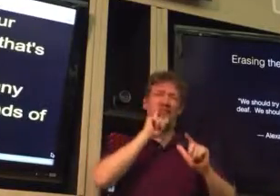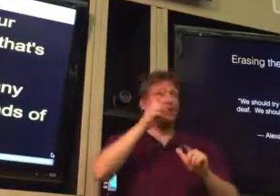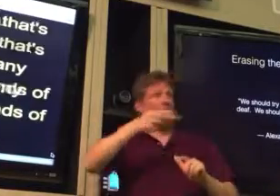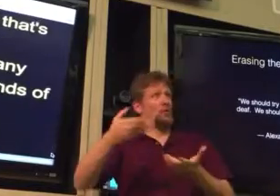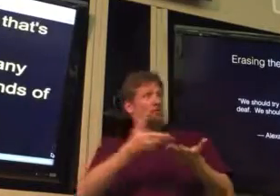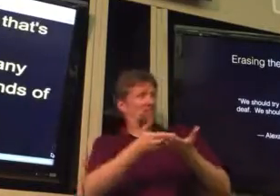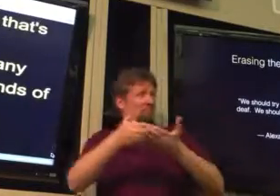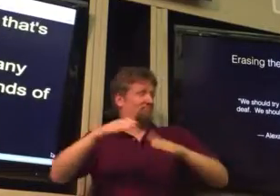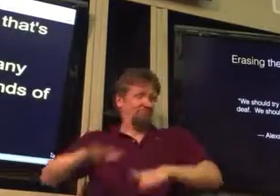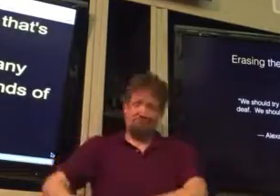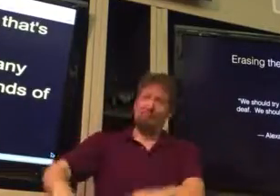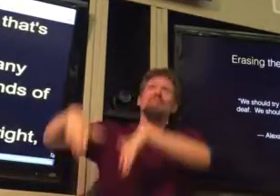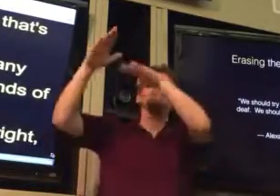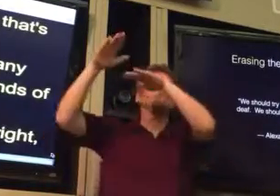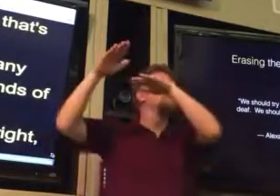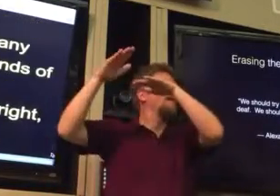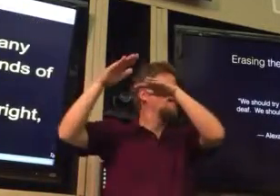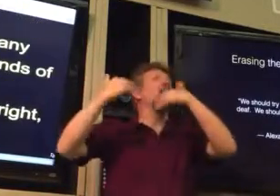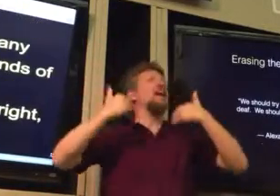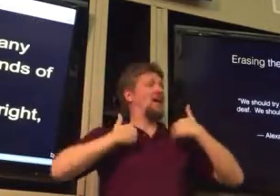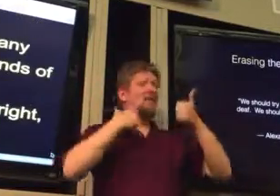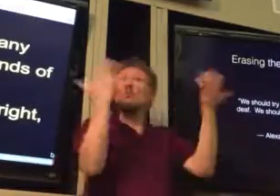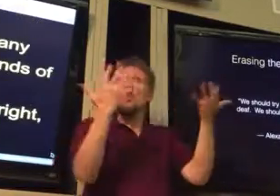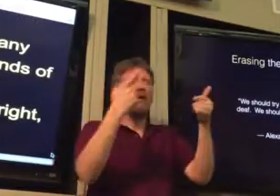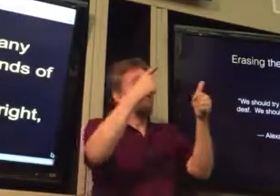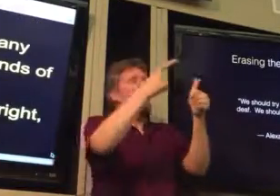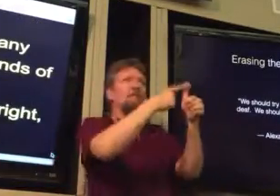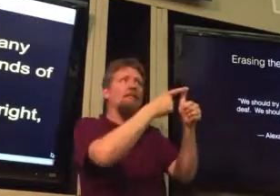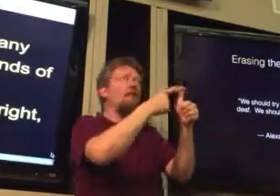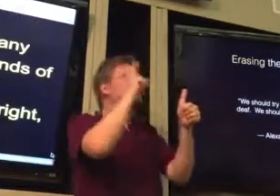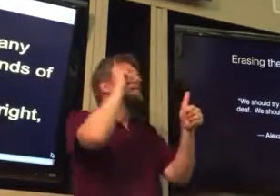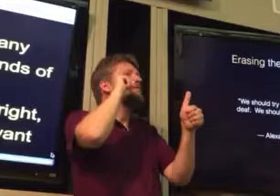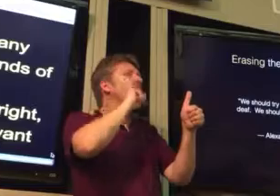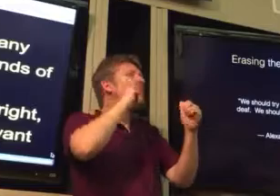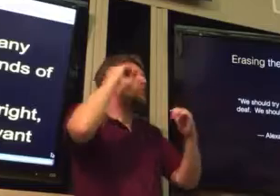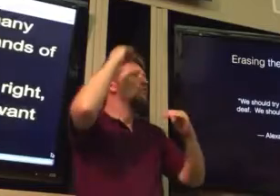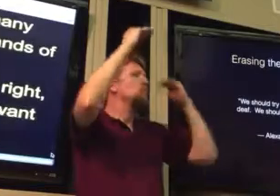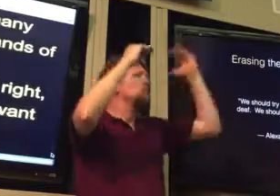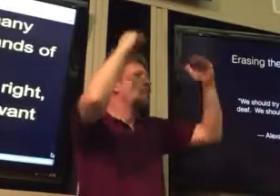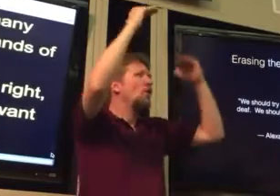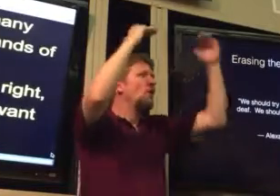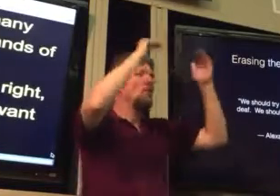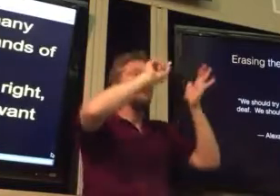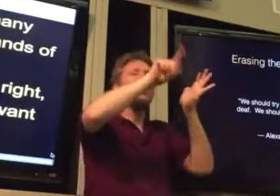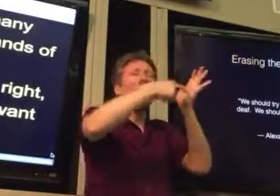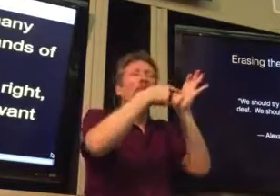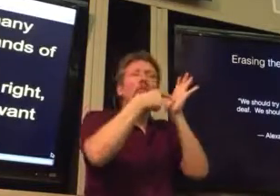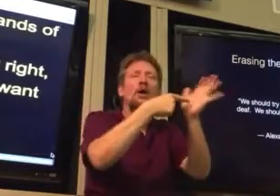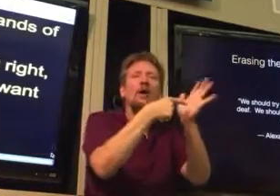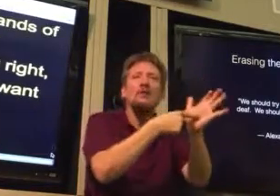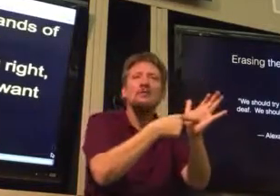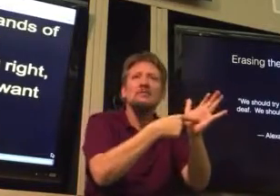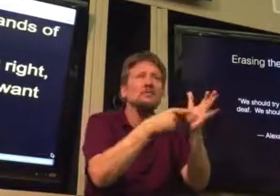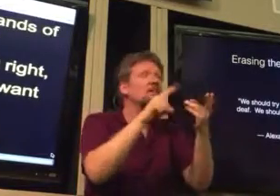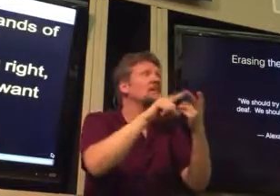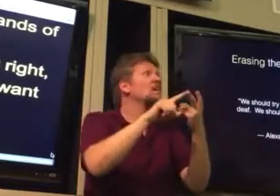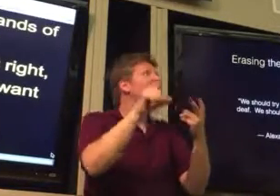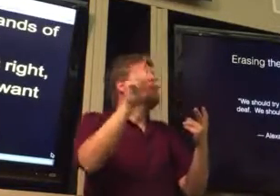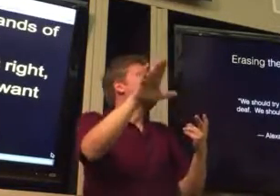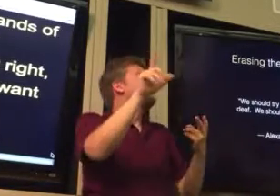We want all deaf and hard of hearing people to grow up having a deaf adult, a